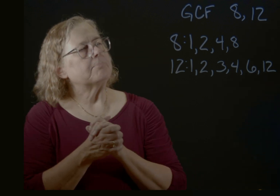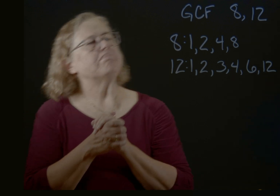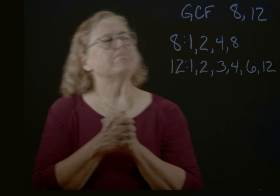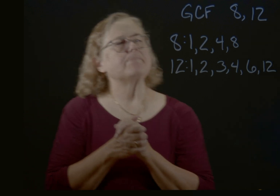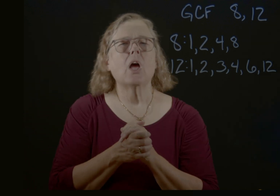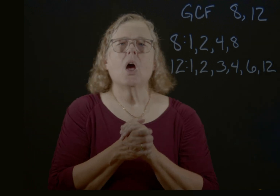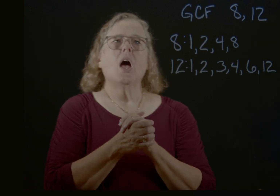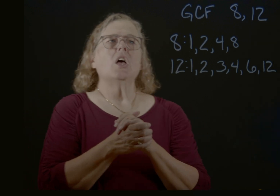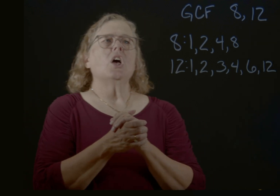at this.